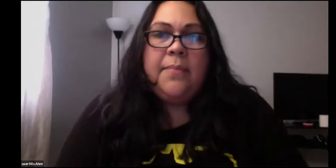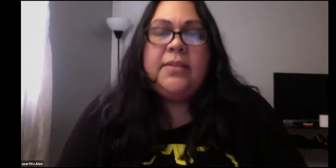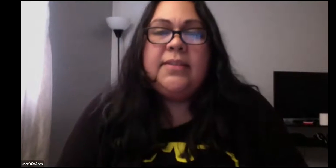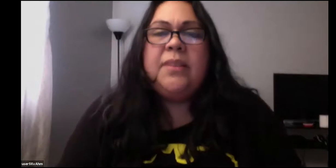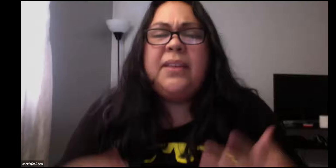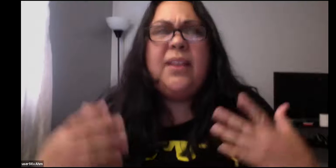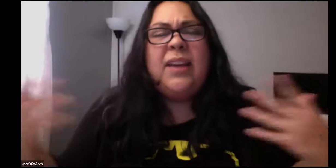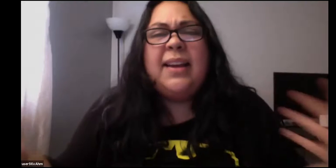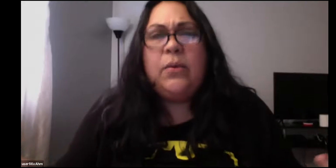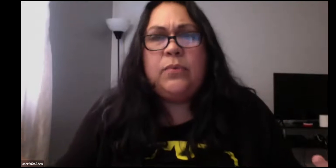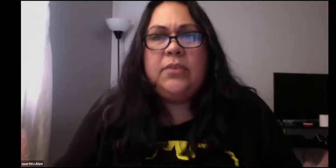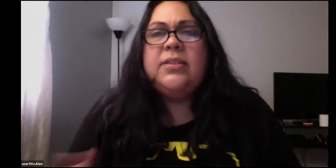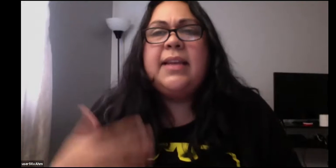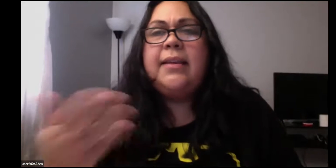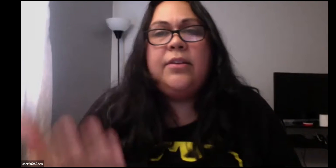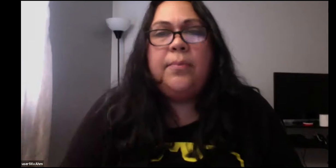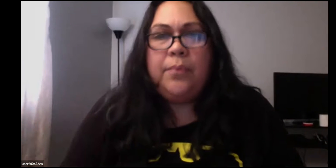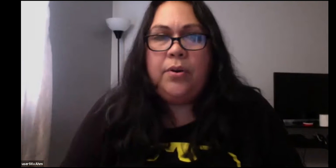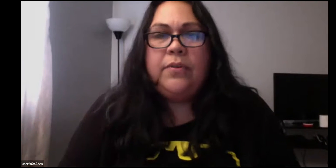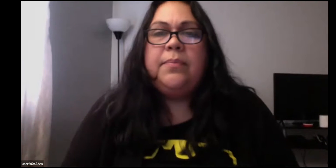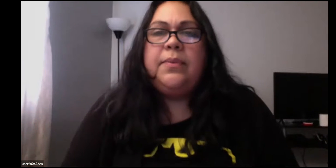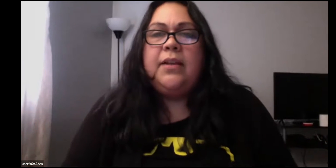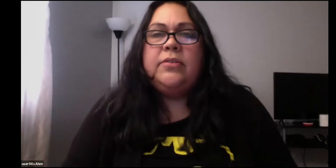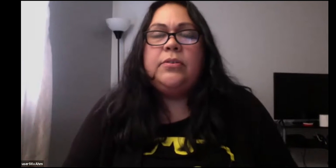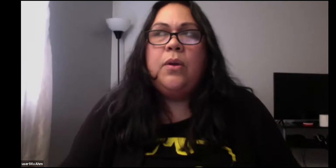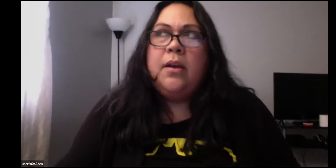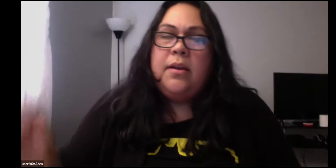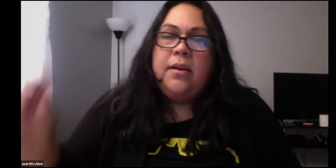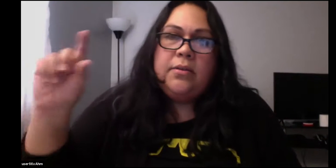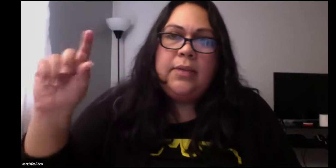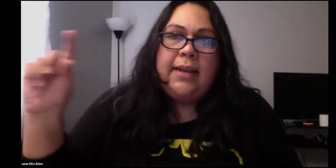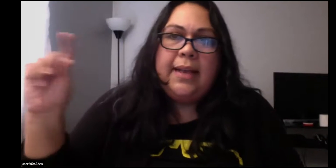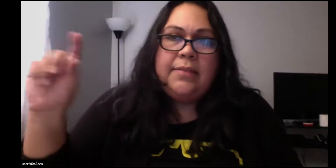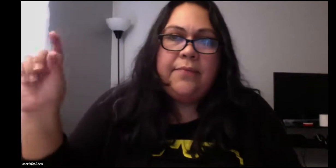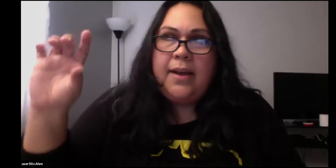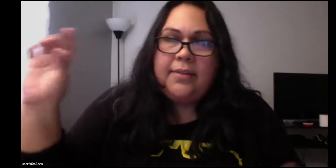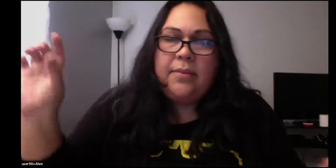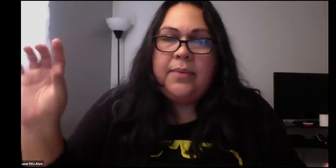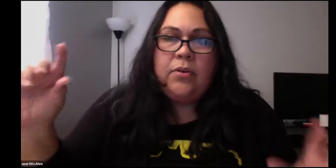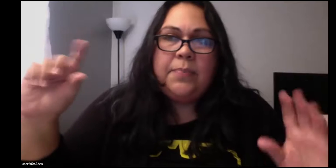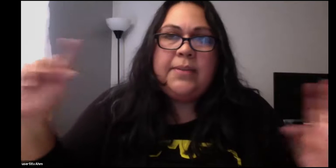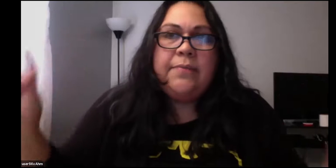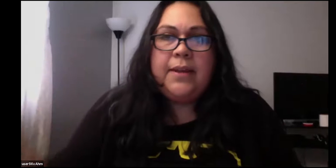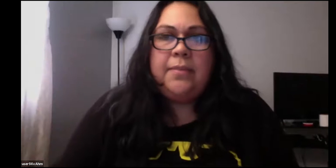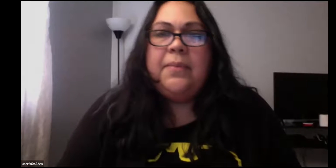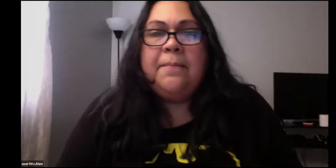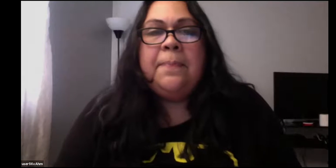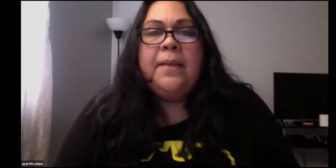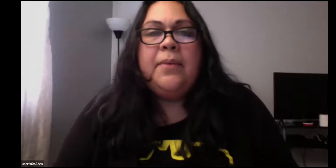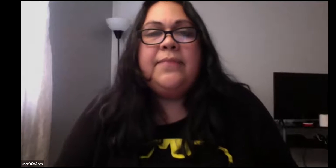it's something that you're not counting. You're just saying a number for something else to like classify something or specify something. But if it's things